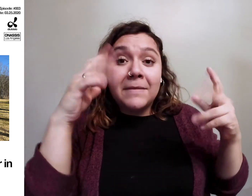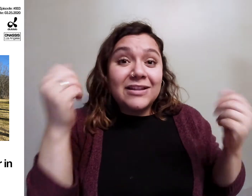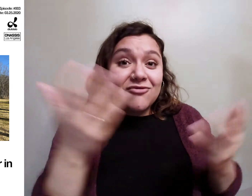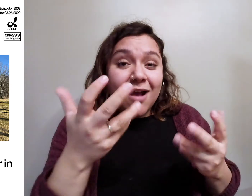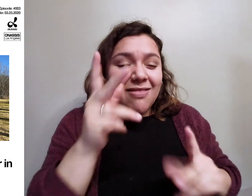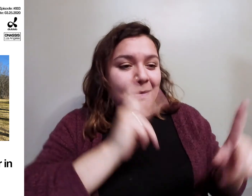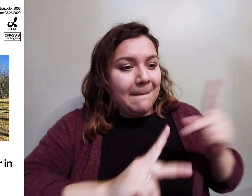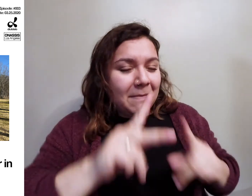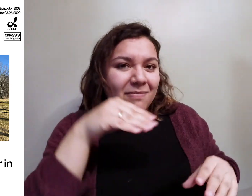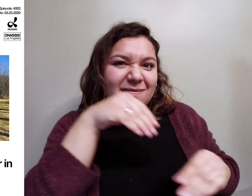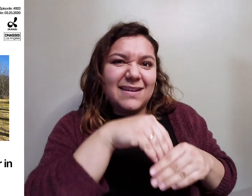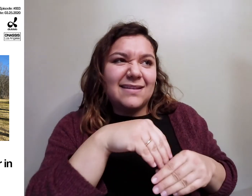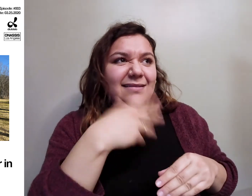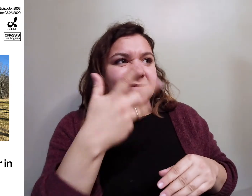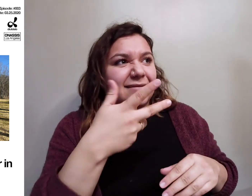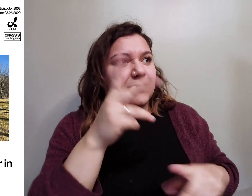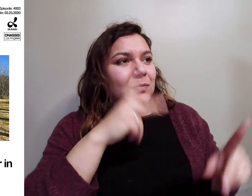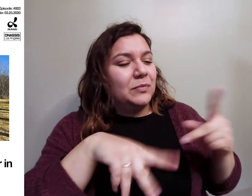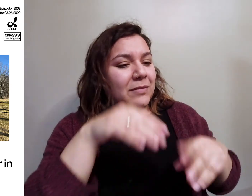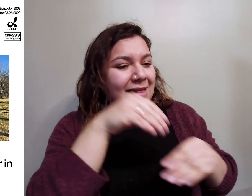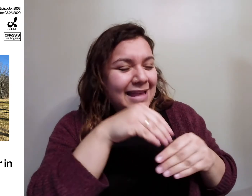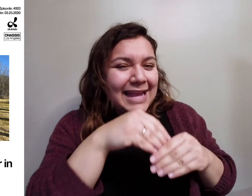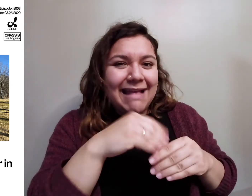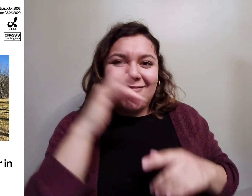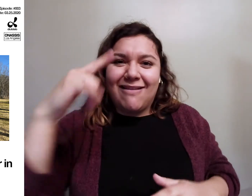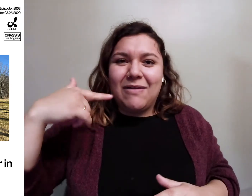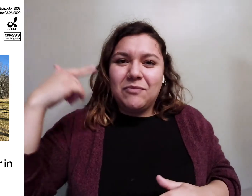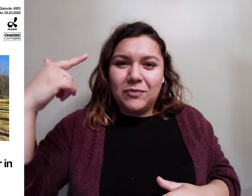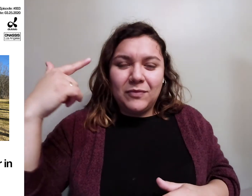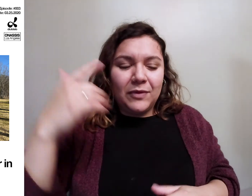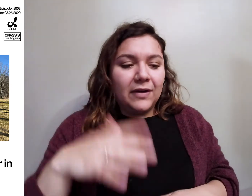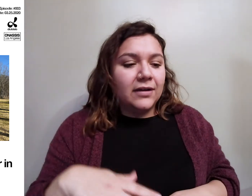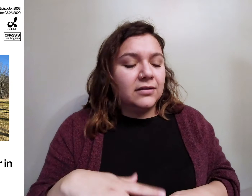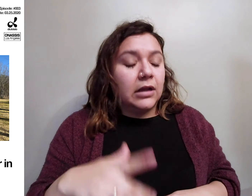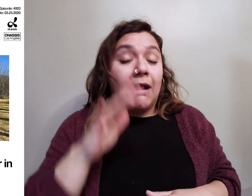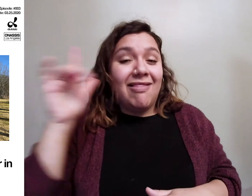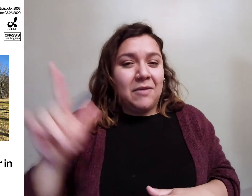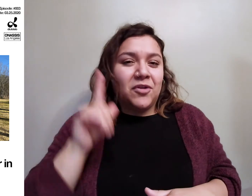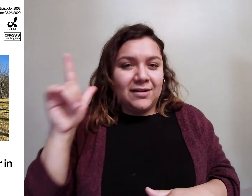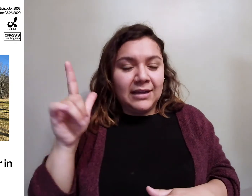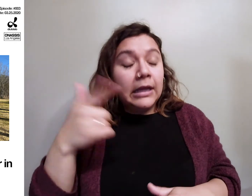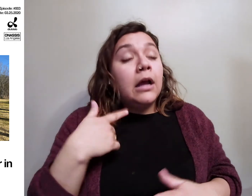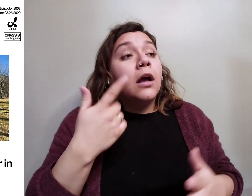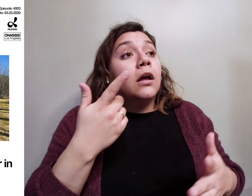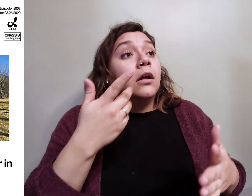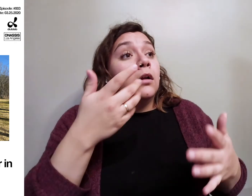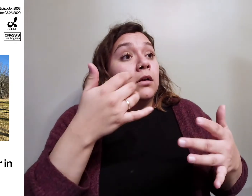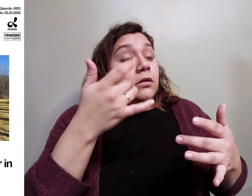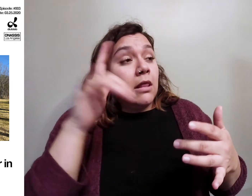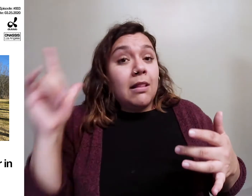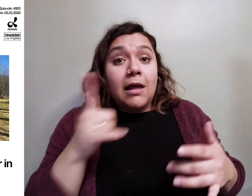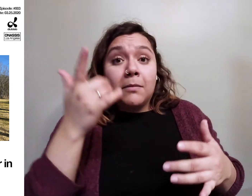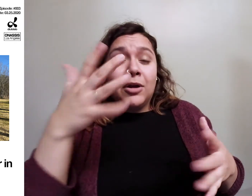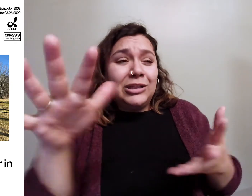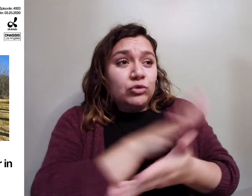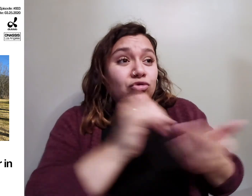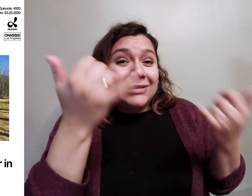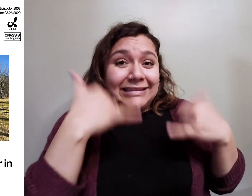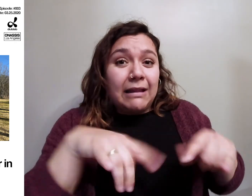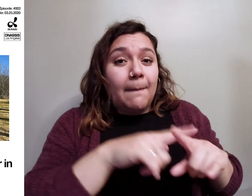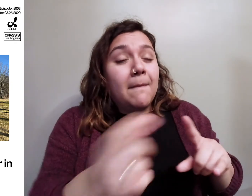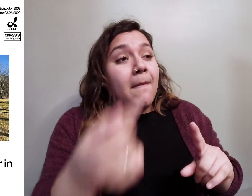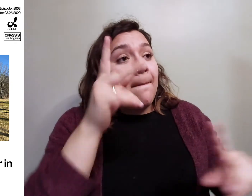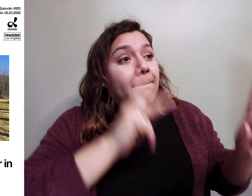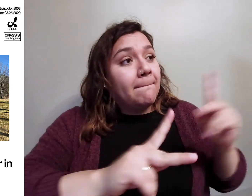dressed perfectly and they are still immersed in the book that they have taken off the shelf. And yes,